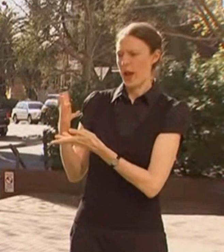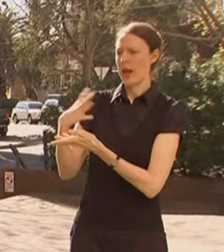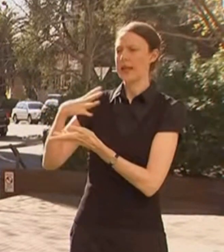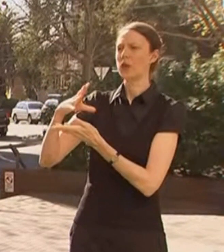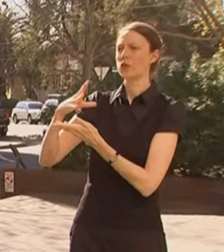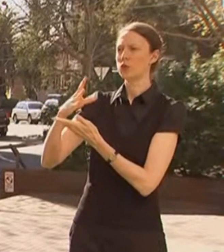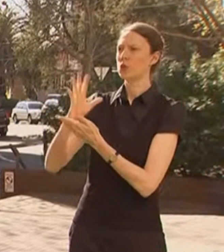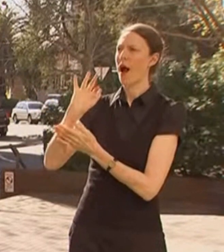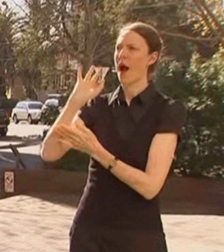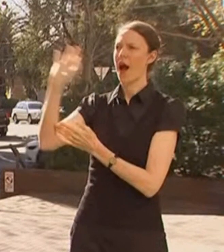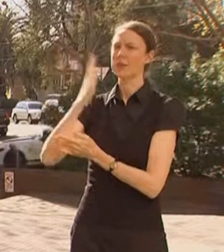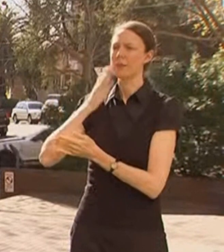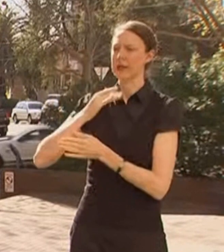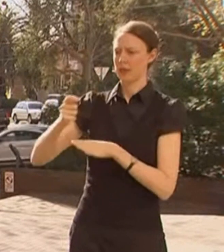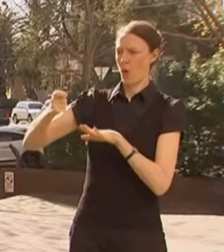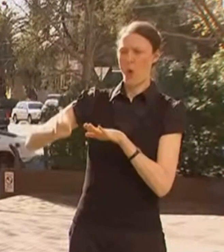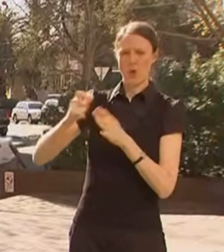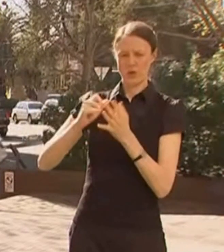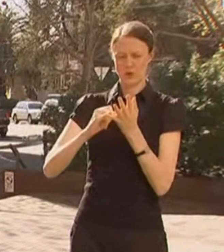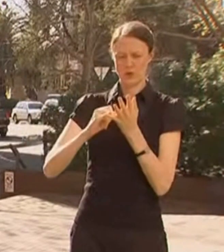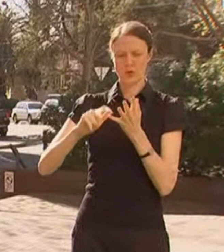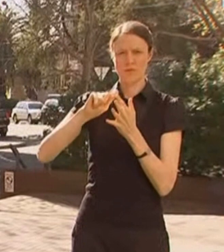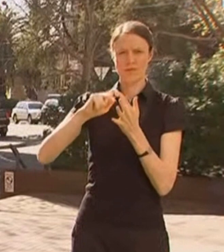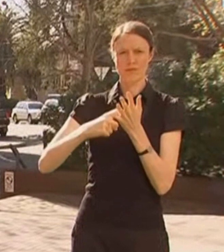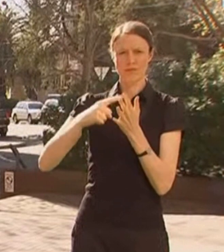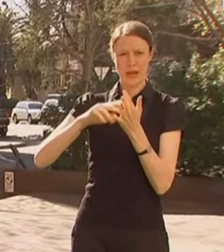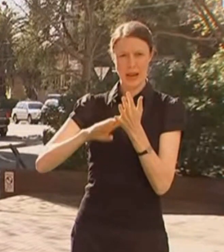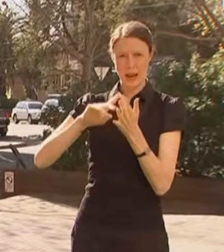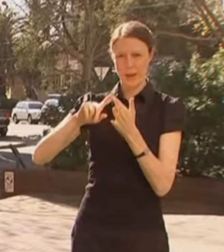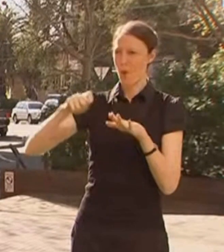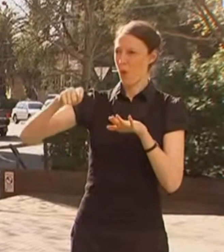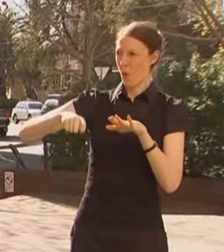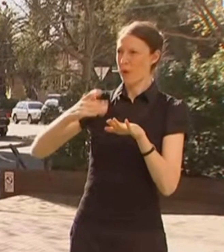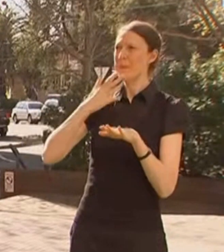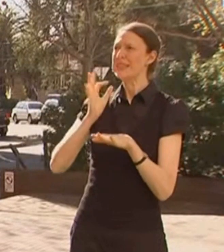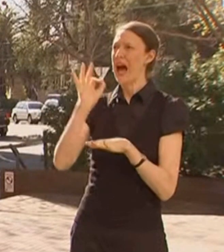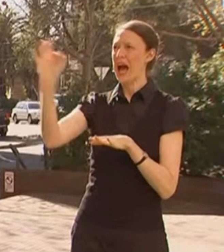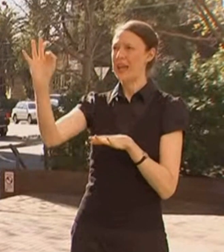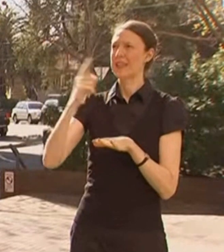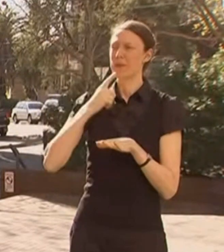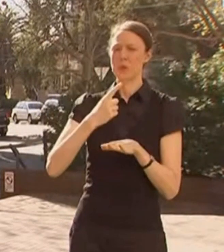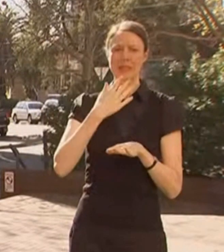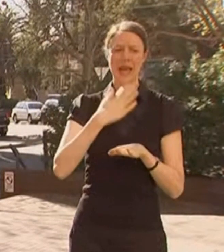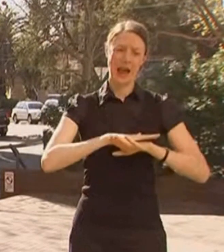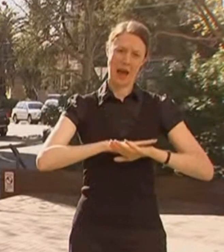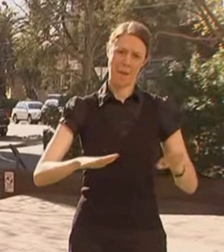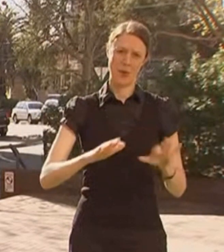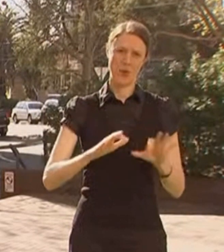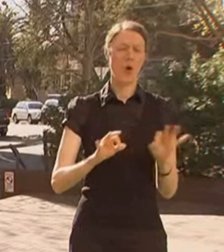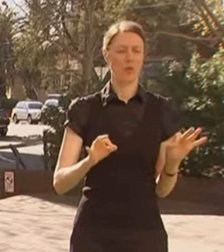far exceeded what the initial request was, the Police Commissioner and